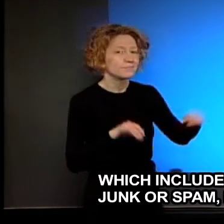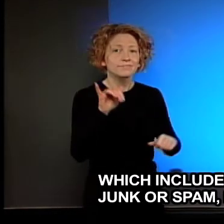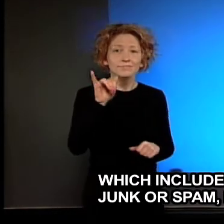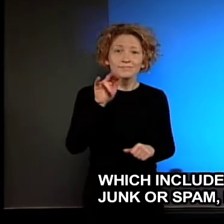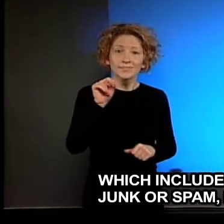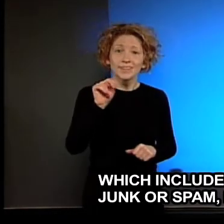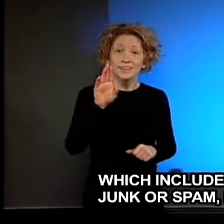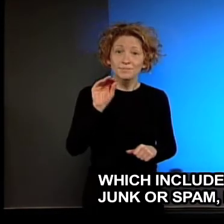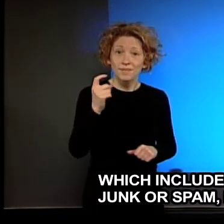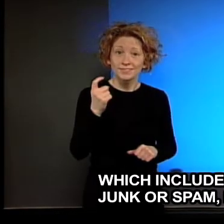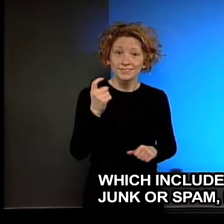your inbox,